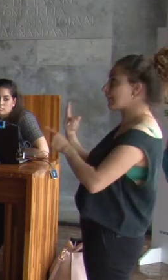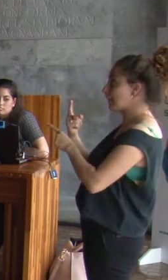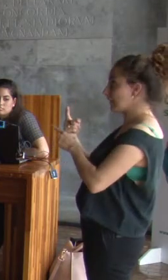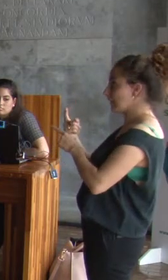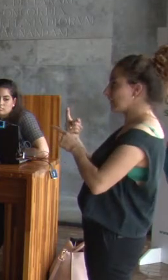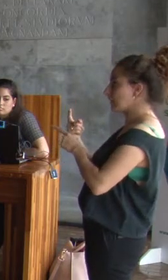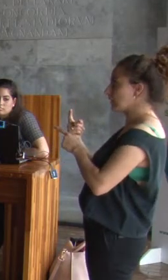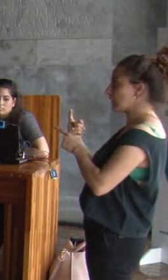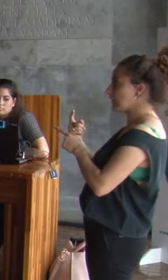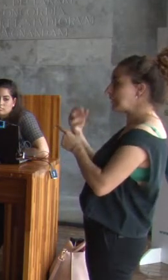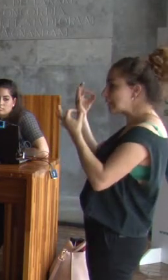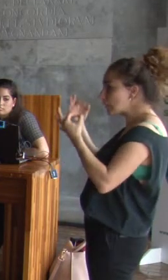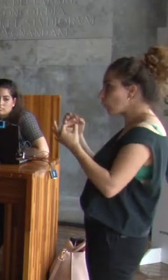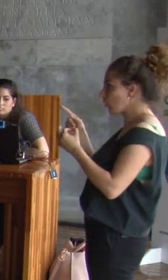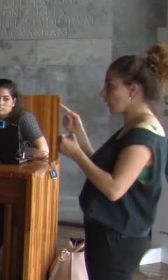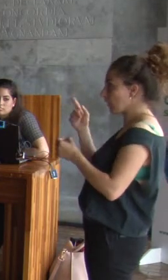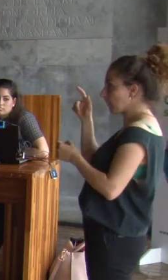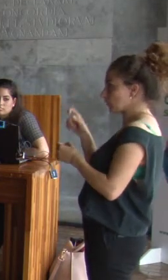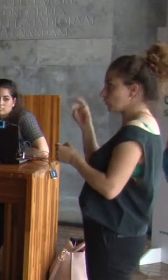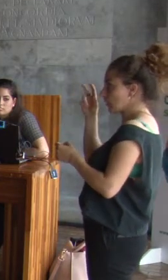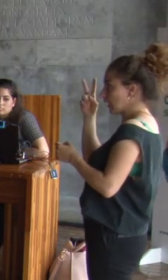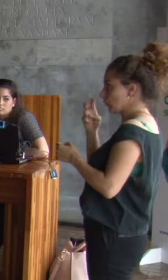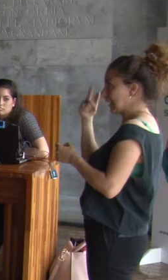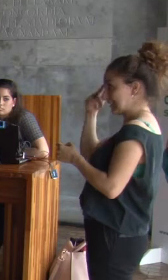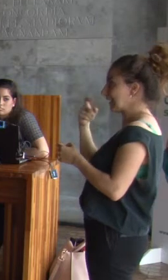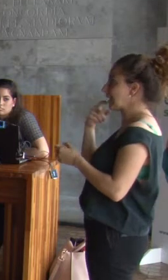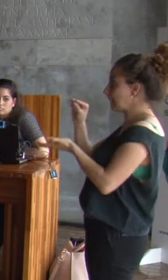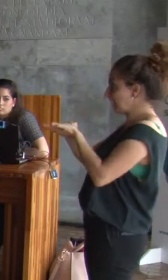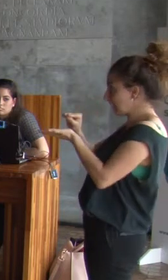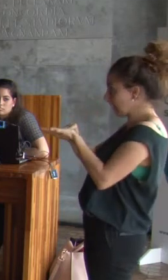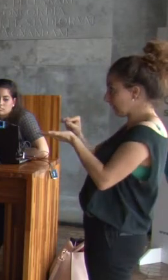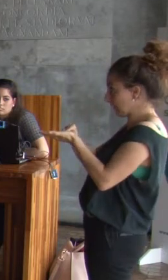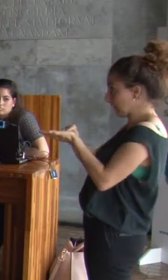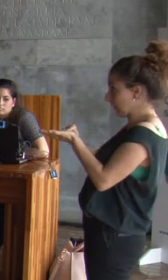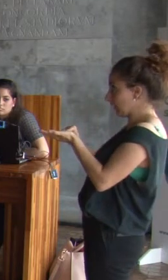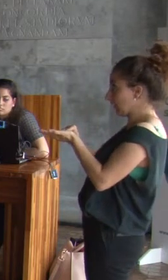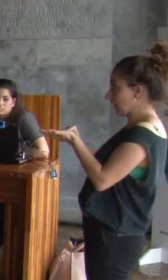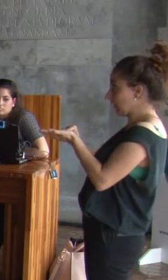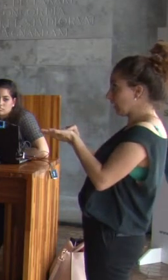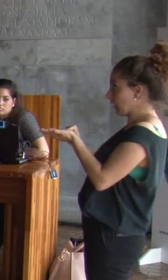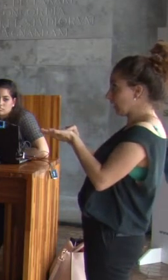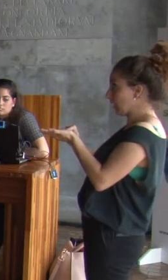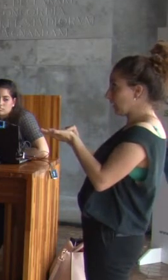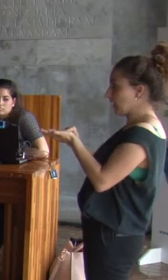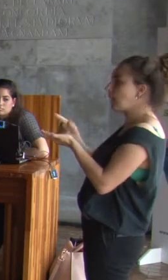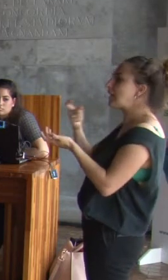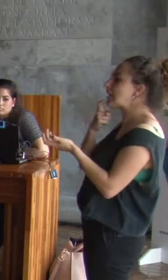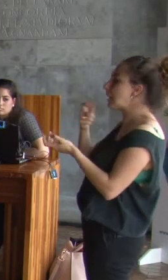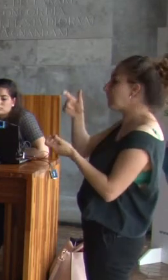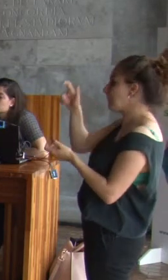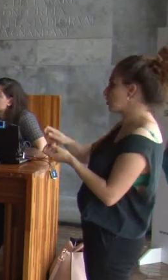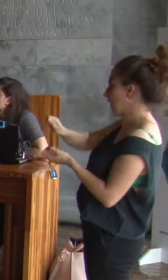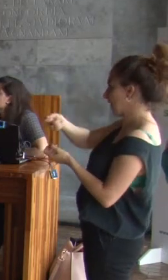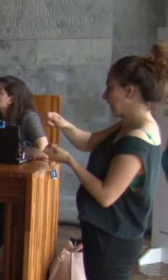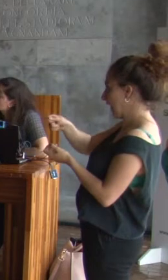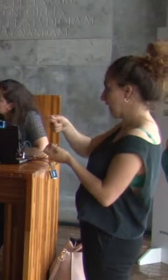this facilitates a round of introductions. And if you can't introduce everyone, then make sure that you note key people and the